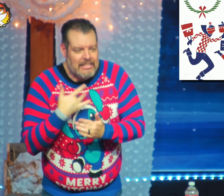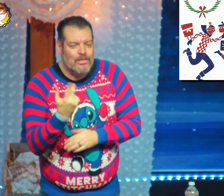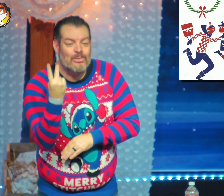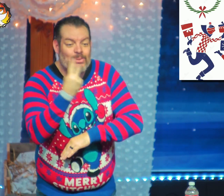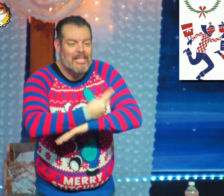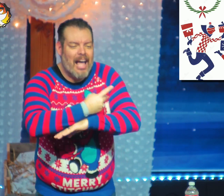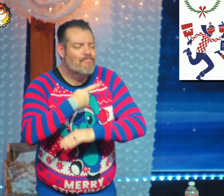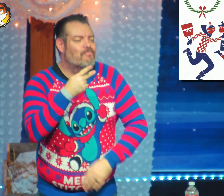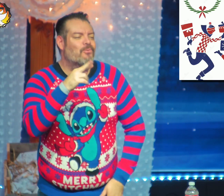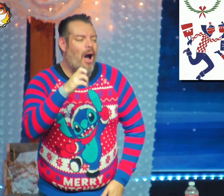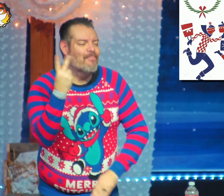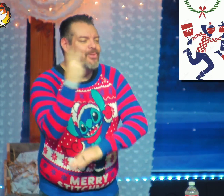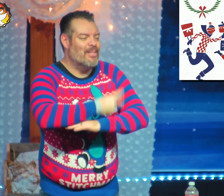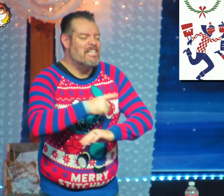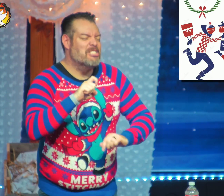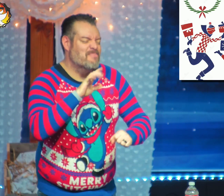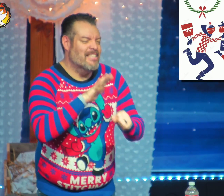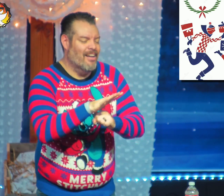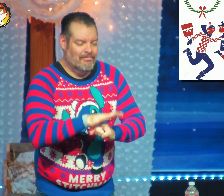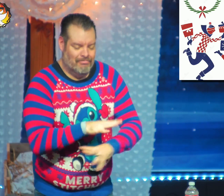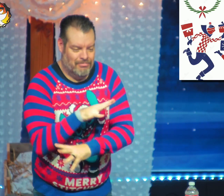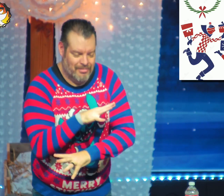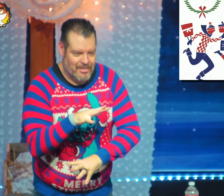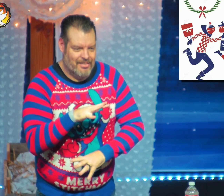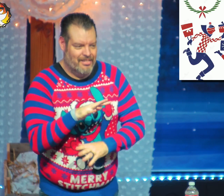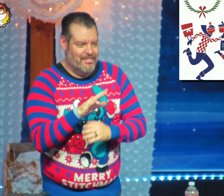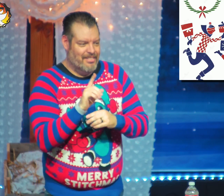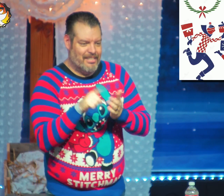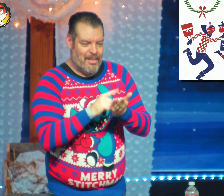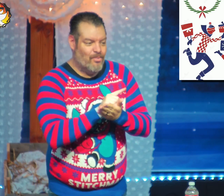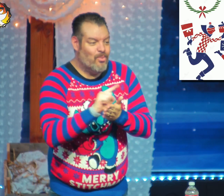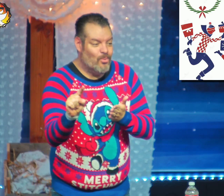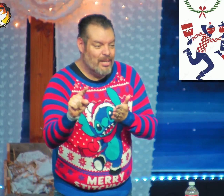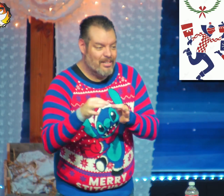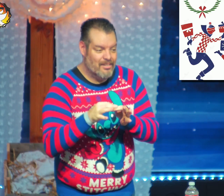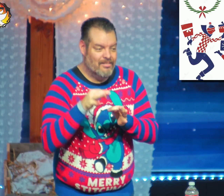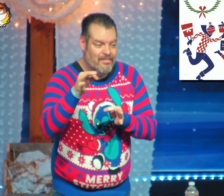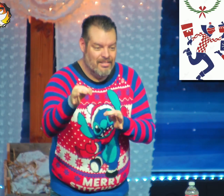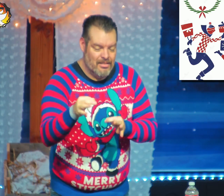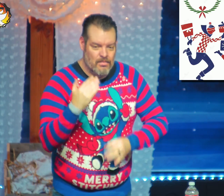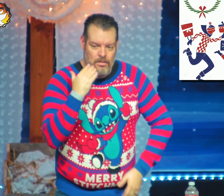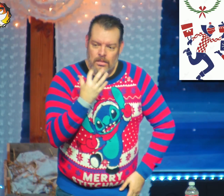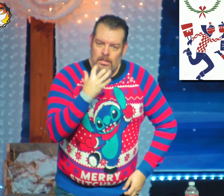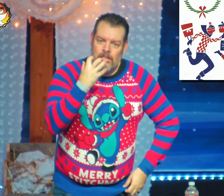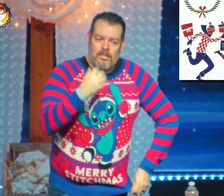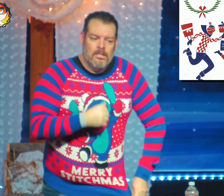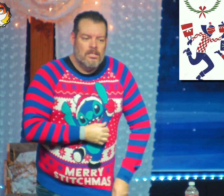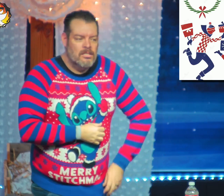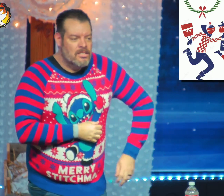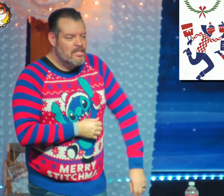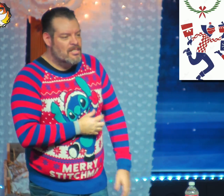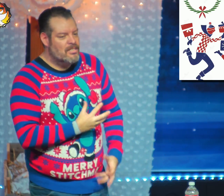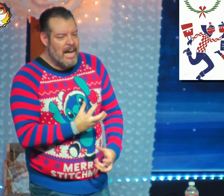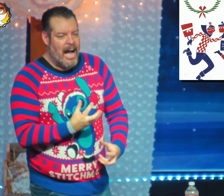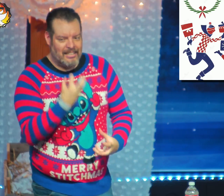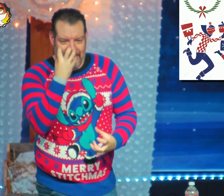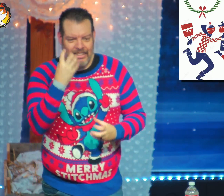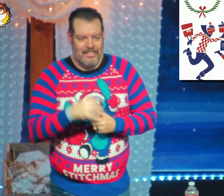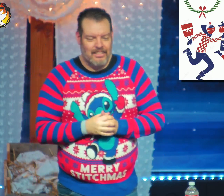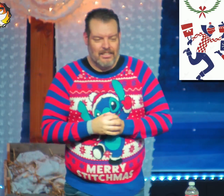Some people are really busy and they don't have time for shopping, and then they're off on the 24th, 23rd, and they go and do their Christmas shopping and everything's out, and